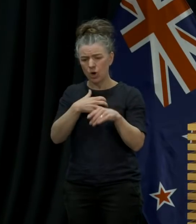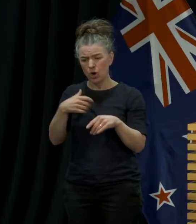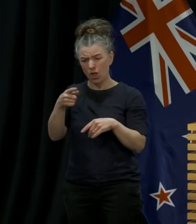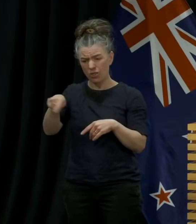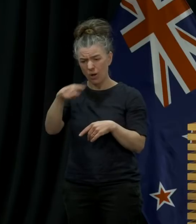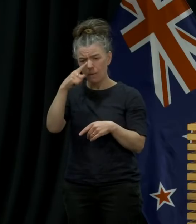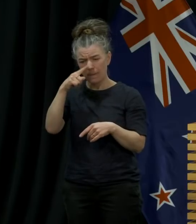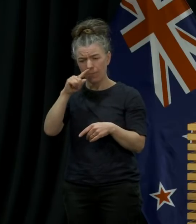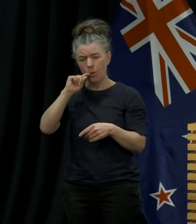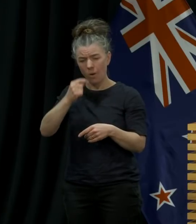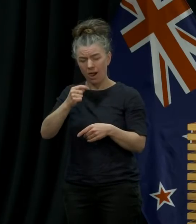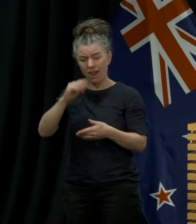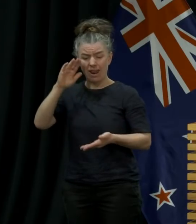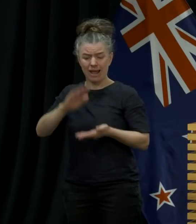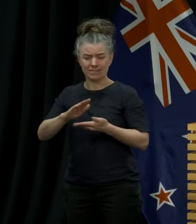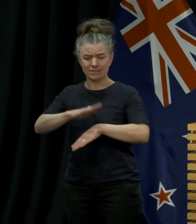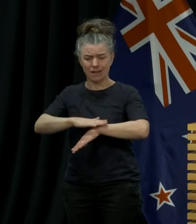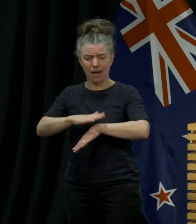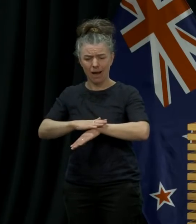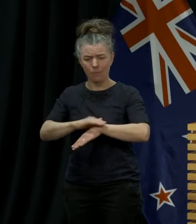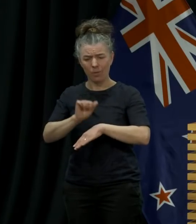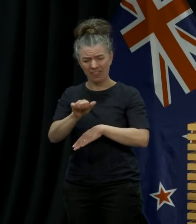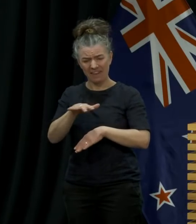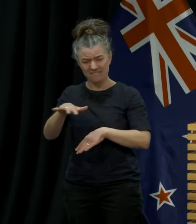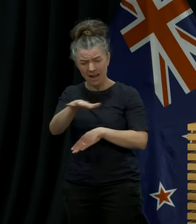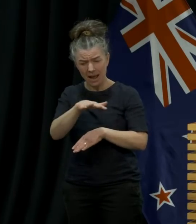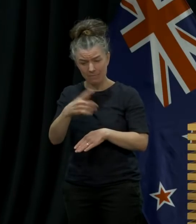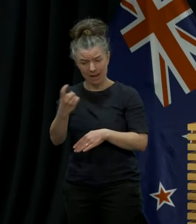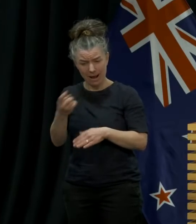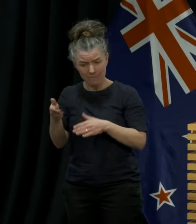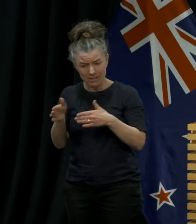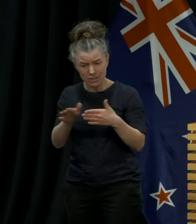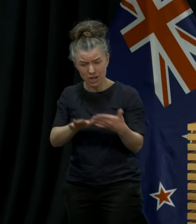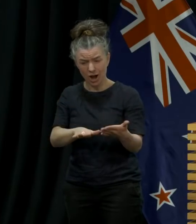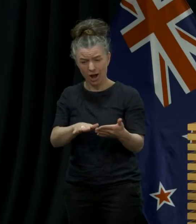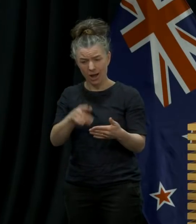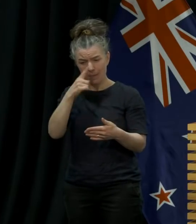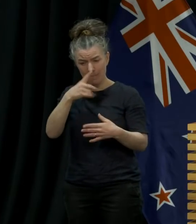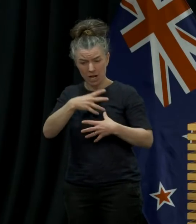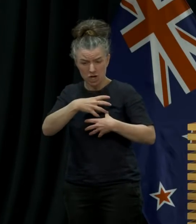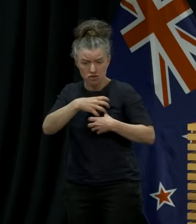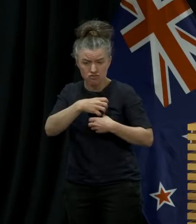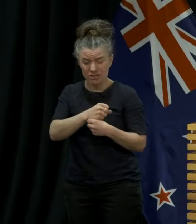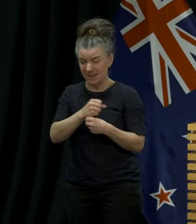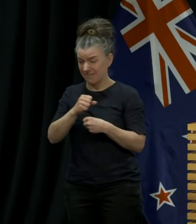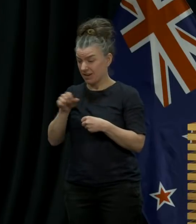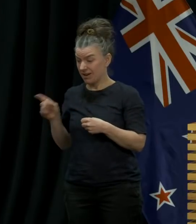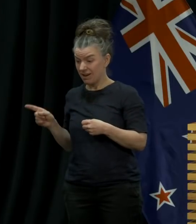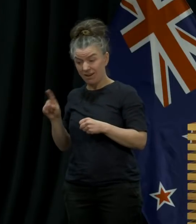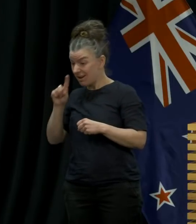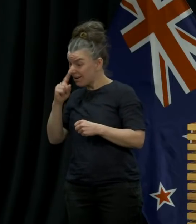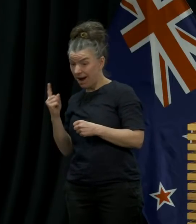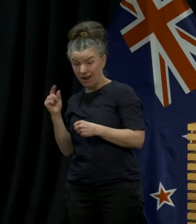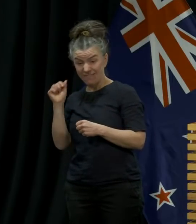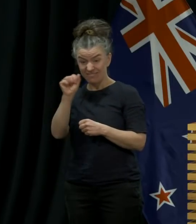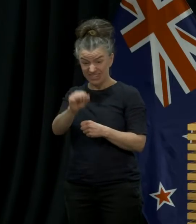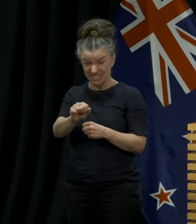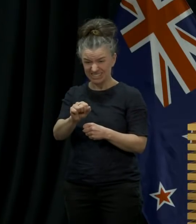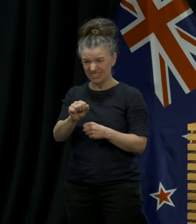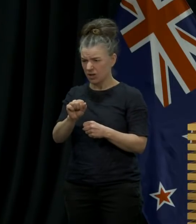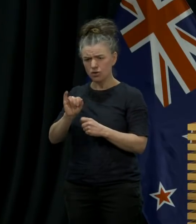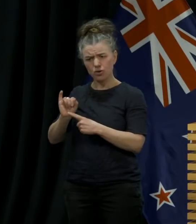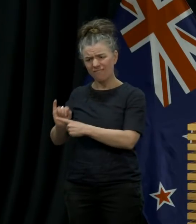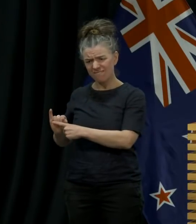less time with their dying loved ones or people who are grieving because of something that is no fault of their own. Do